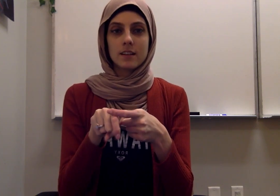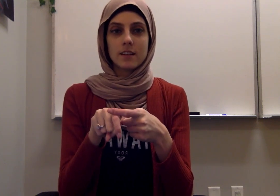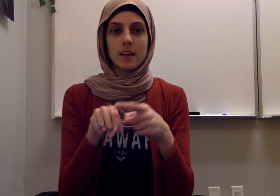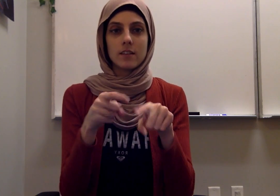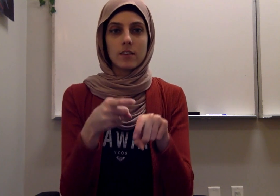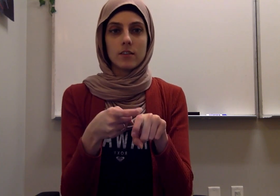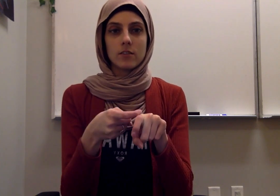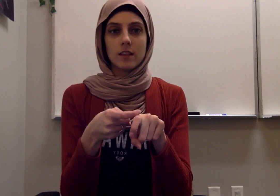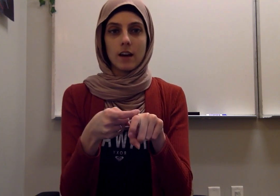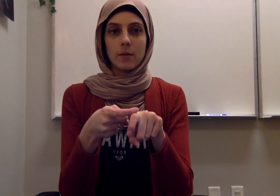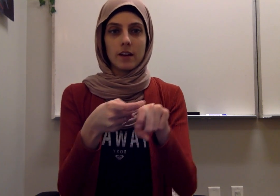Okay, or you could do it that way.